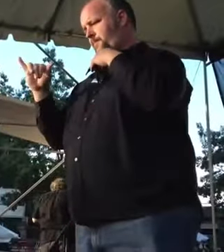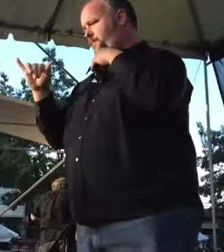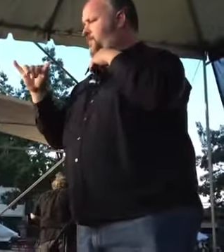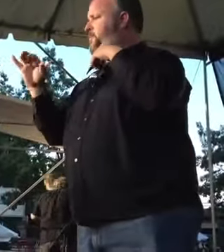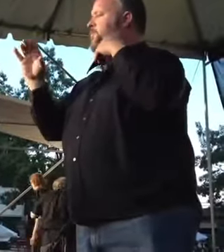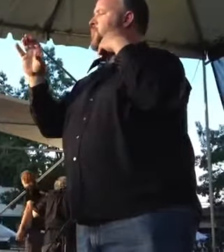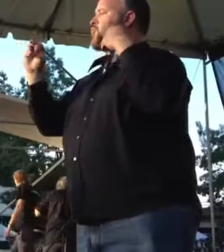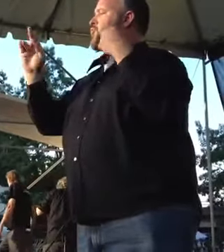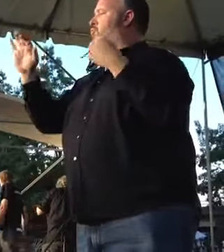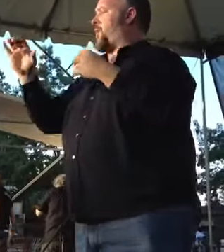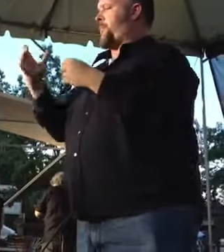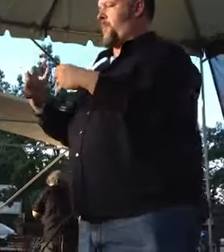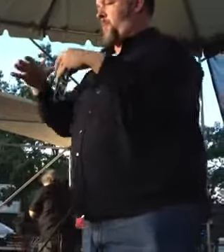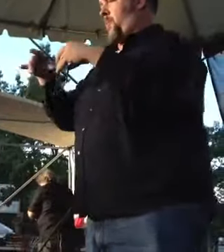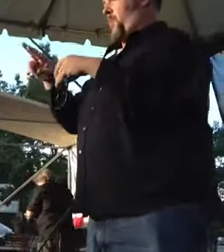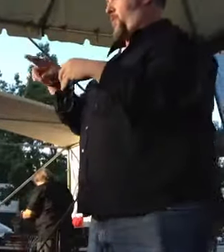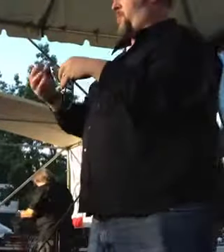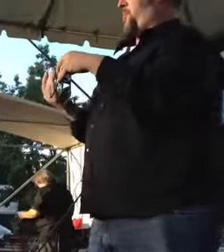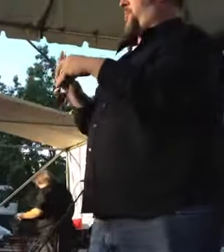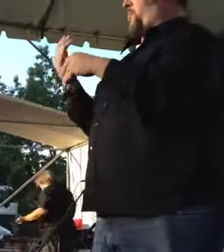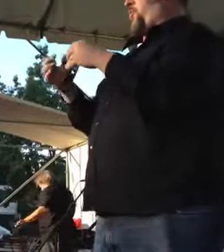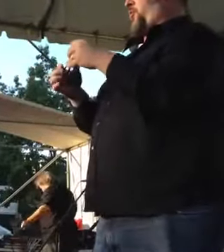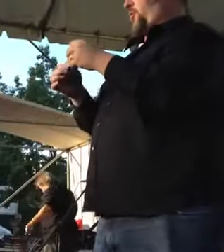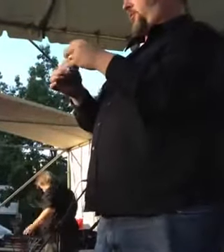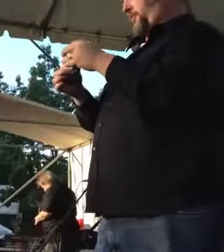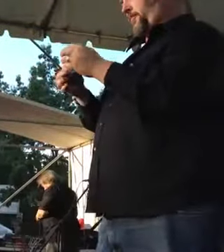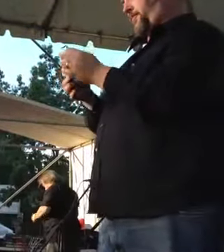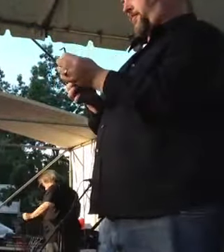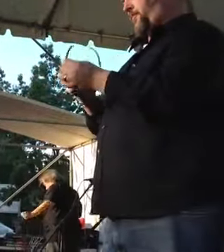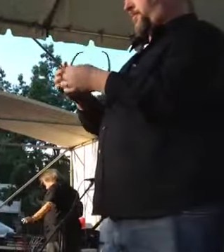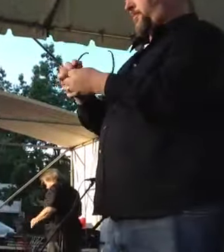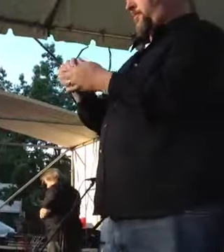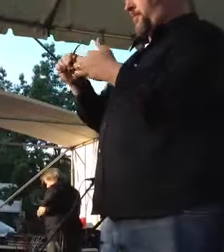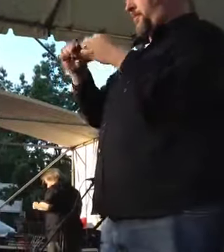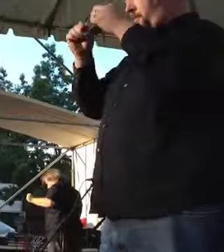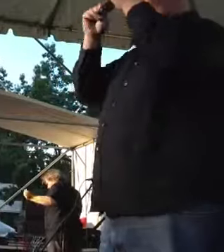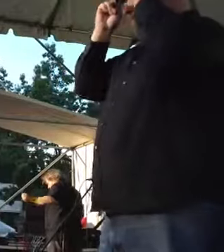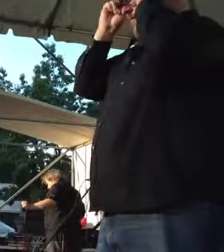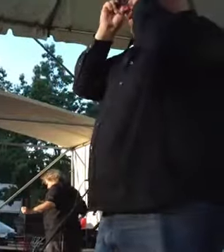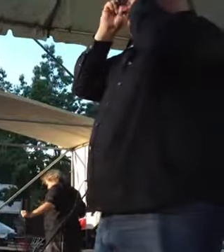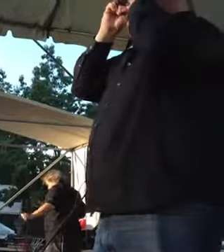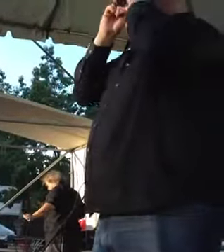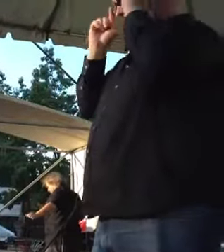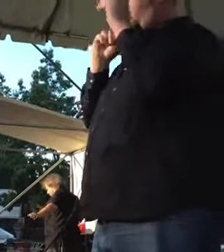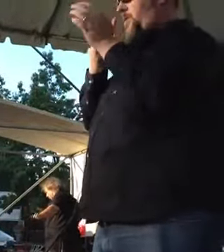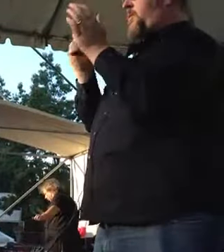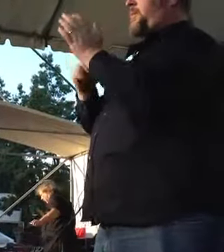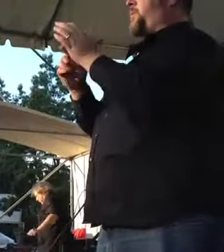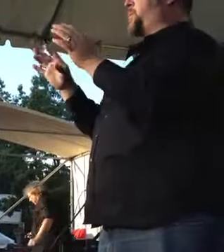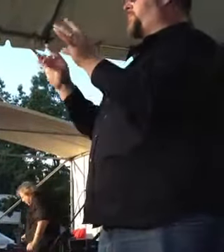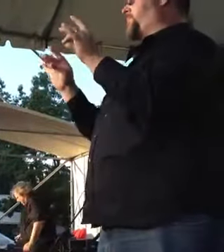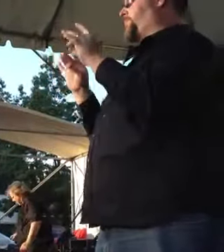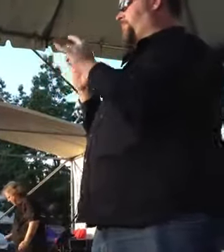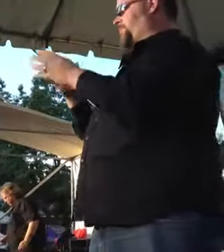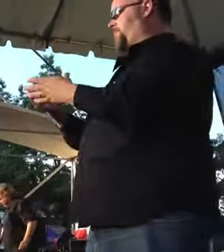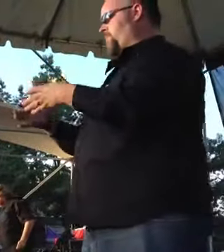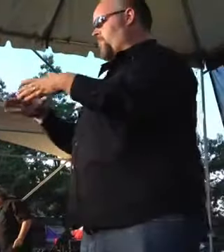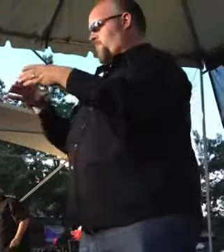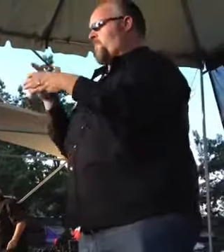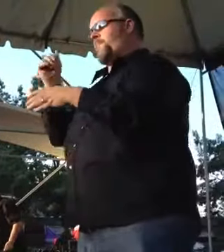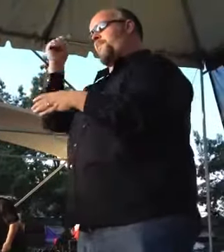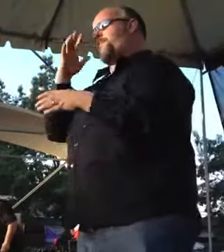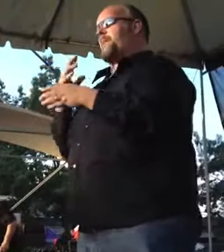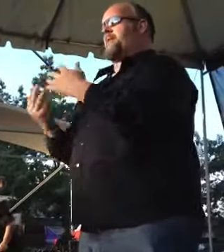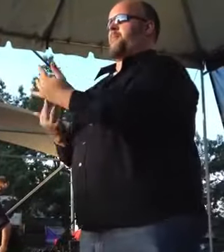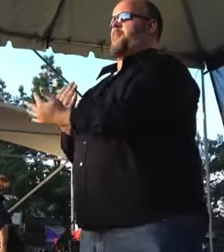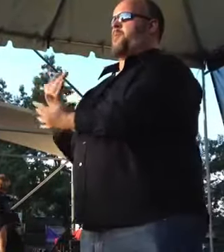that were used for burning cannabis that showed evidence of cannabis in the resins and stuff like that that had carbonized on that, that man has been burning cannabis